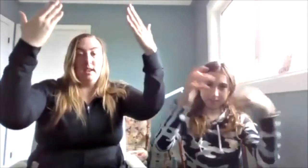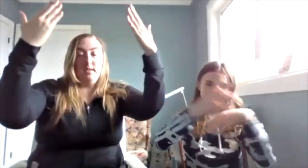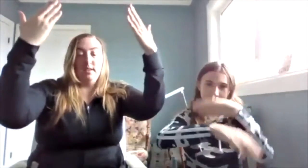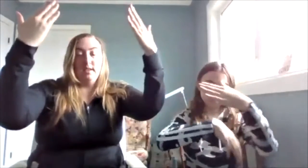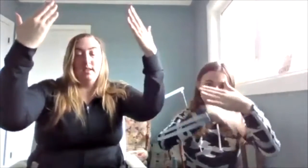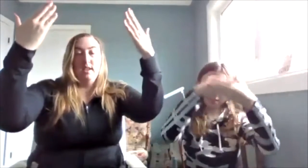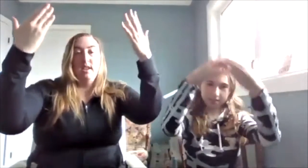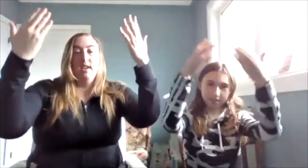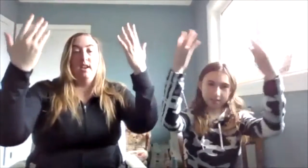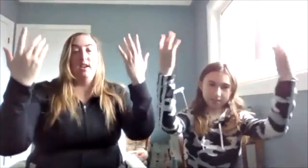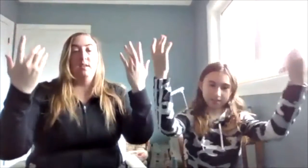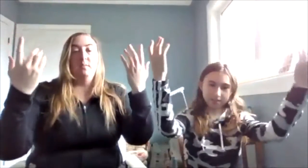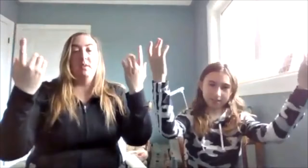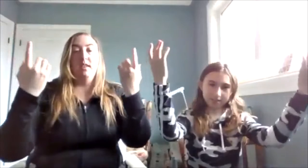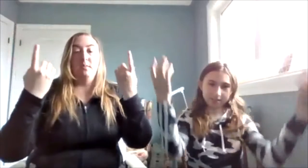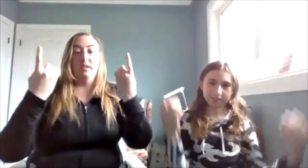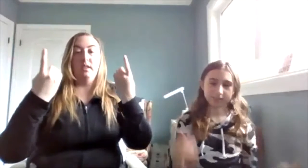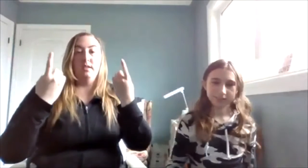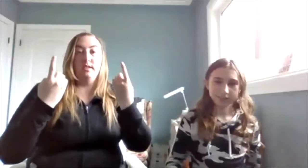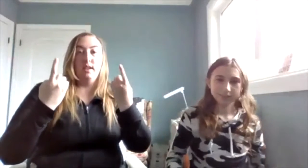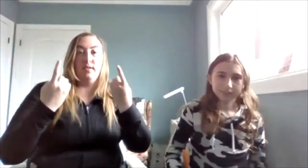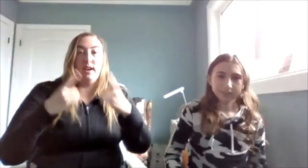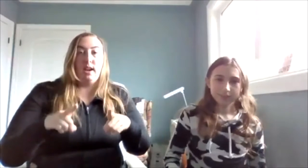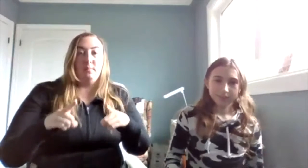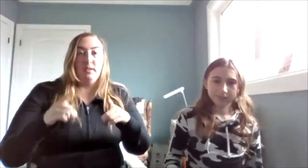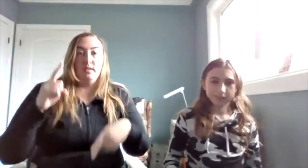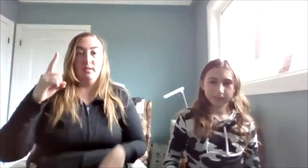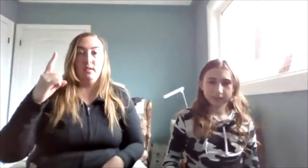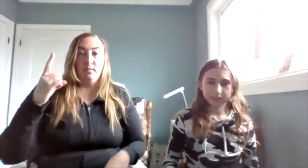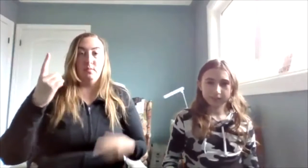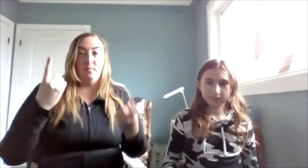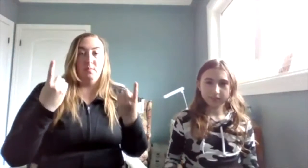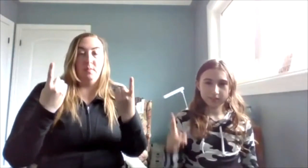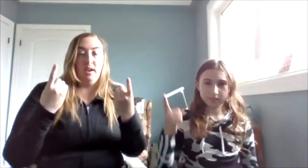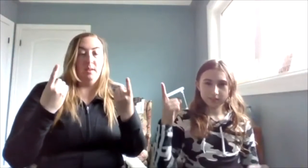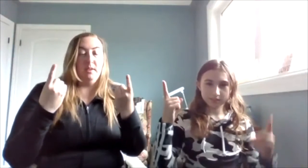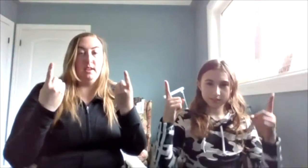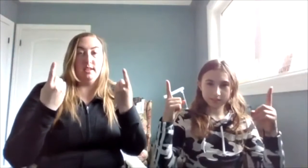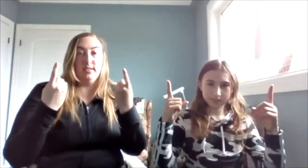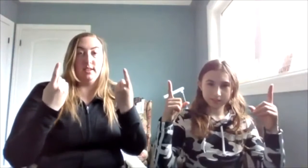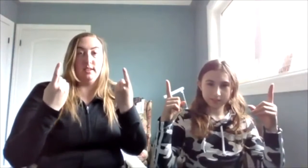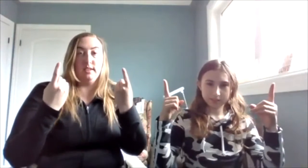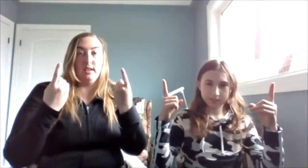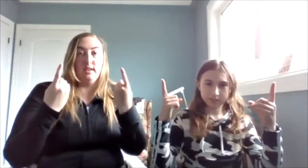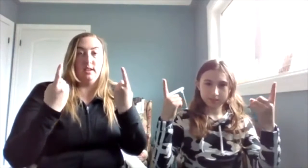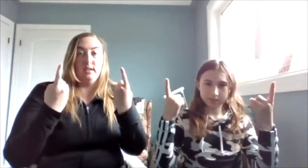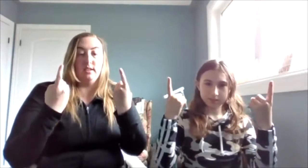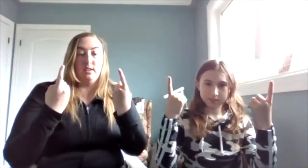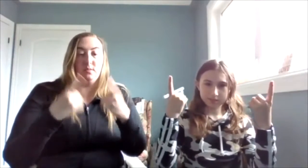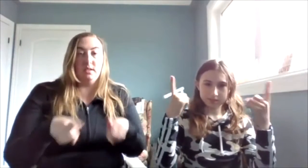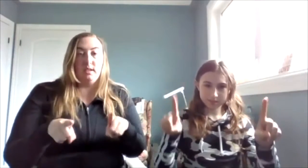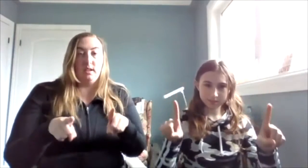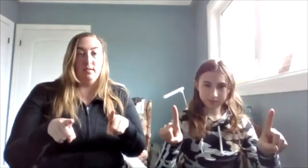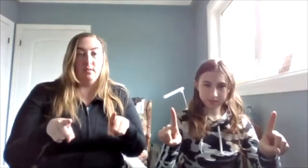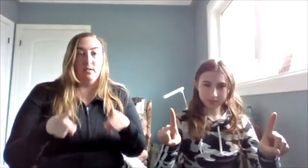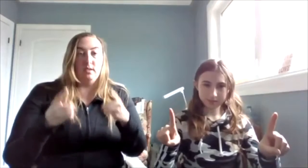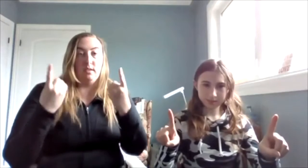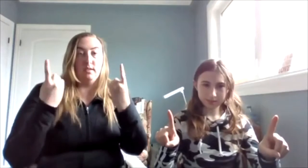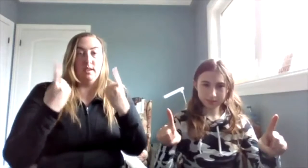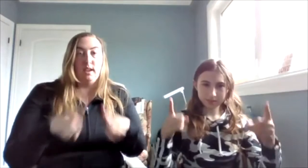heaven. And then we're going to do the sign for happen, so it's your index fingers, and they just twist down towards the ground.